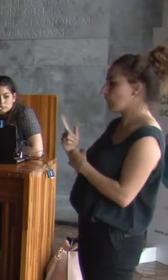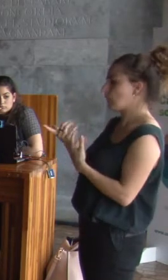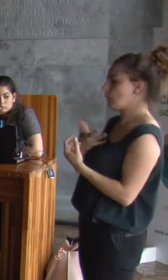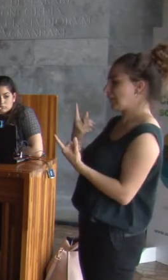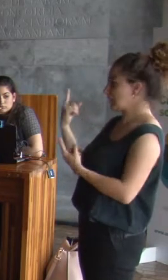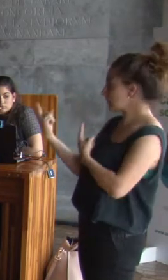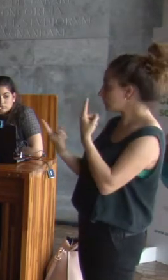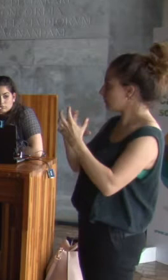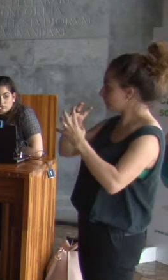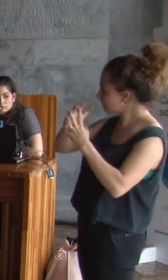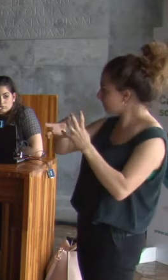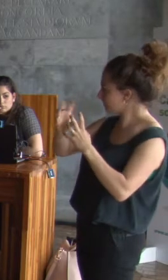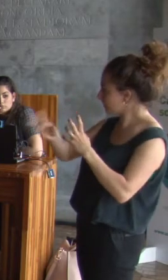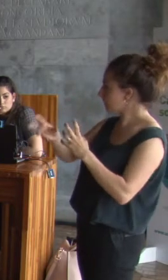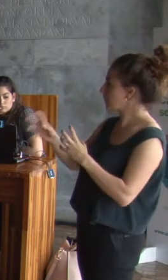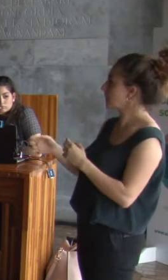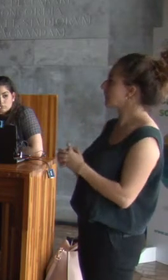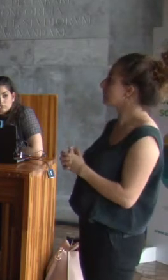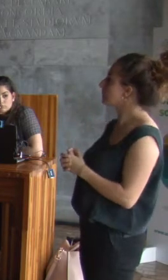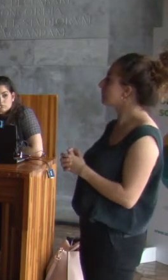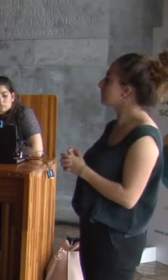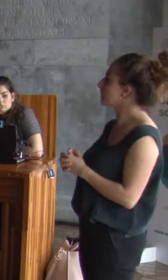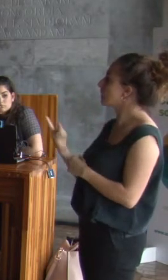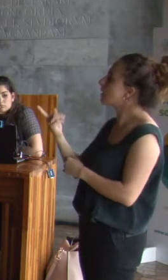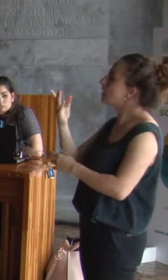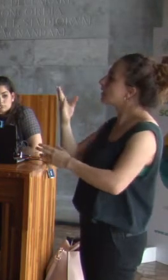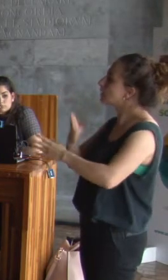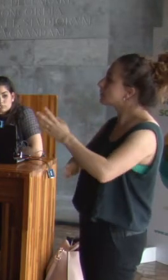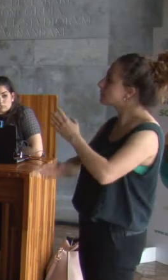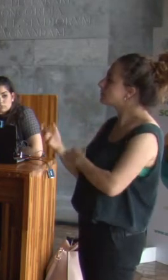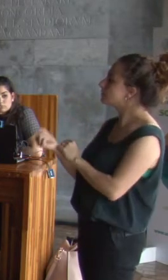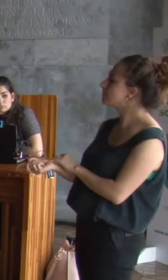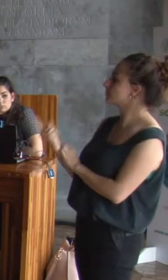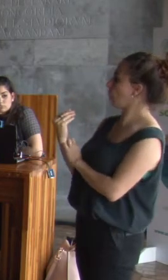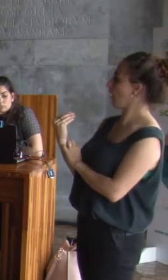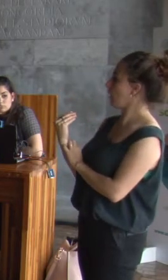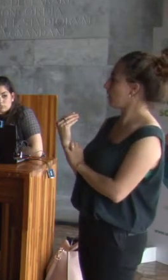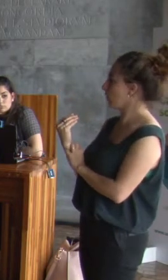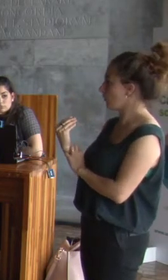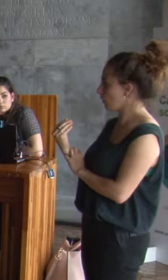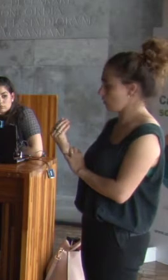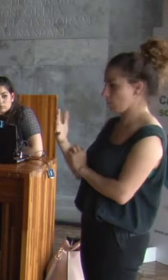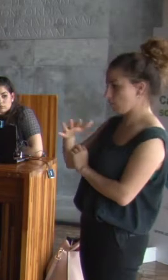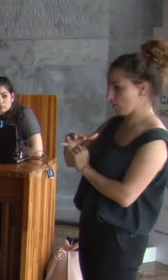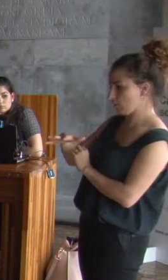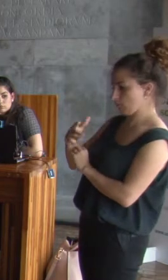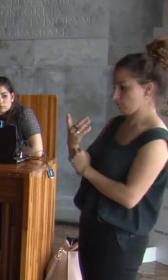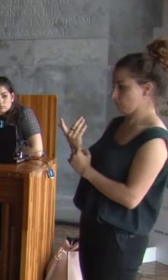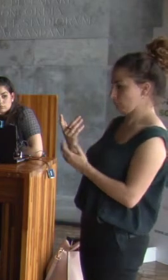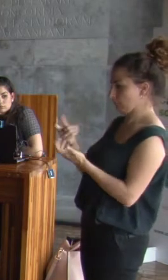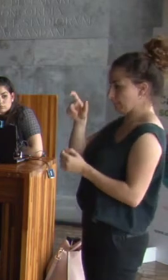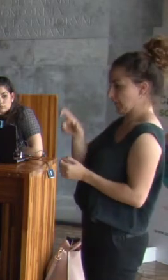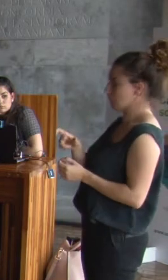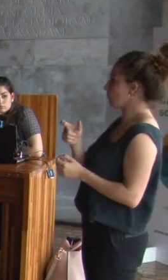people in a disabling situation. A disability arises from the interaction between a person's